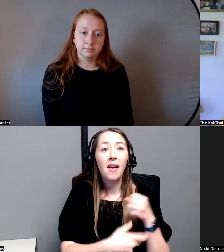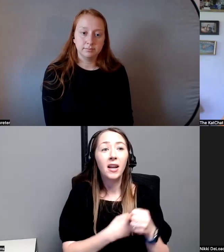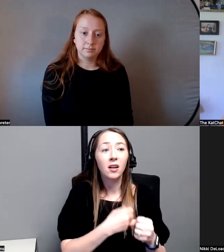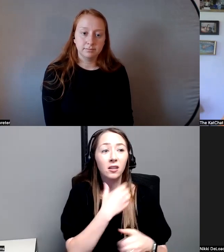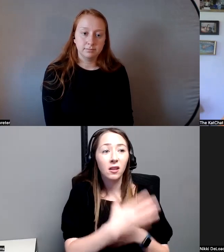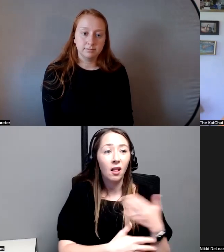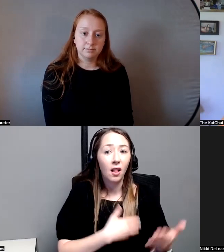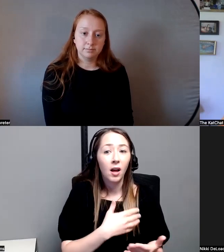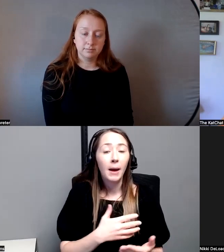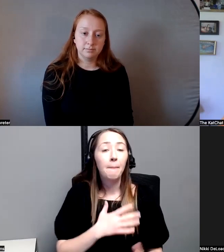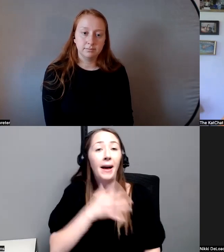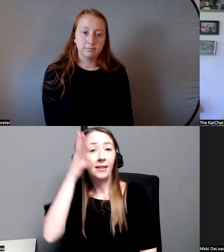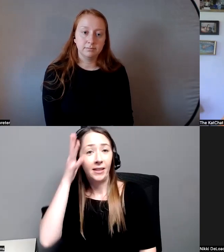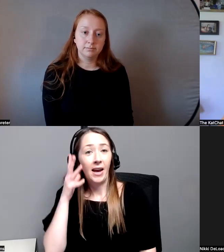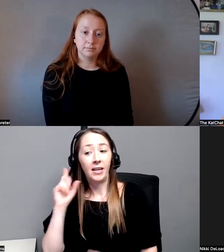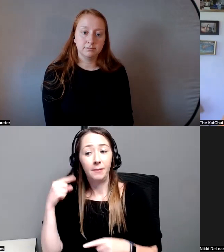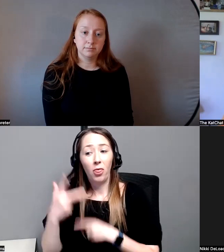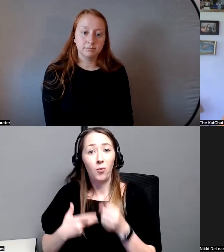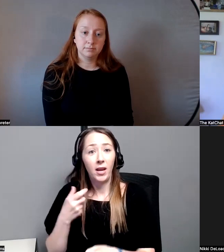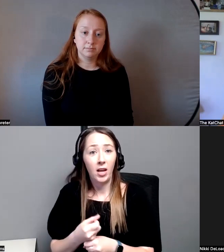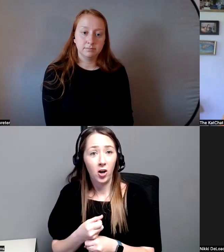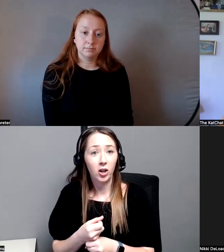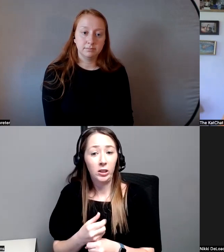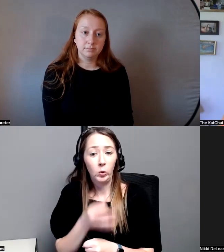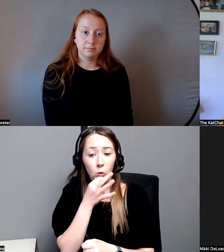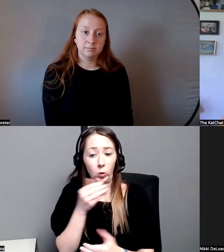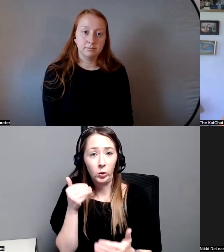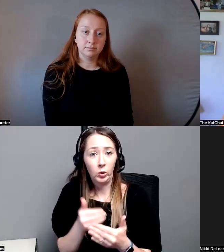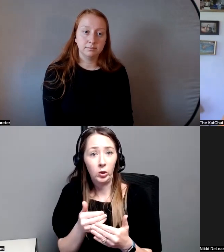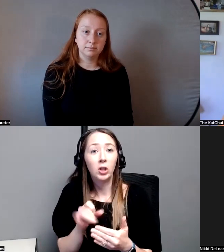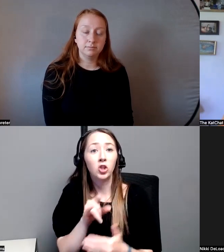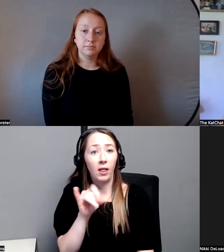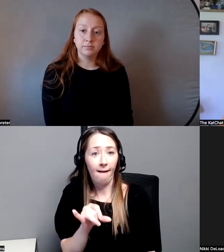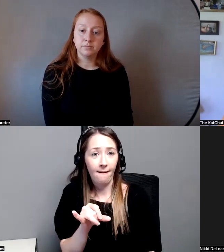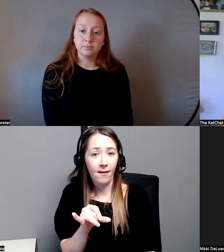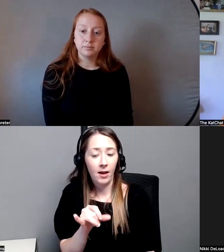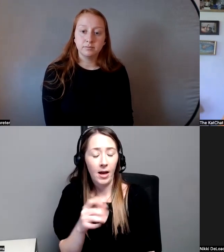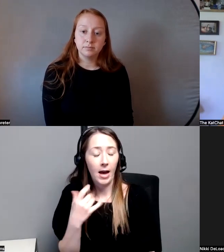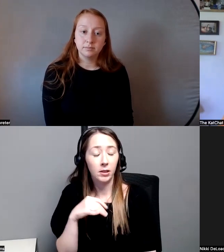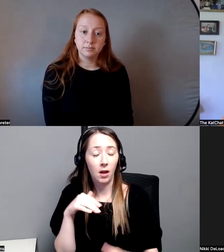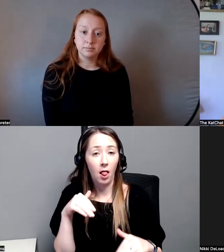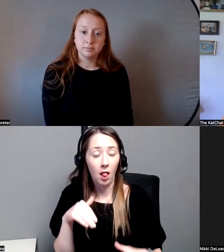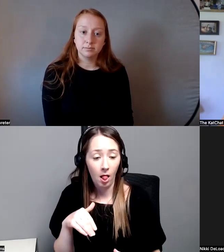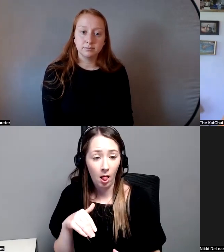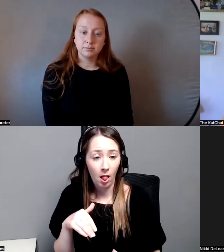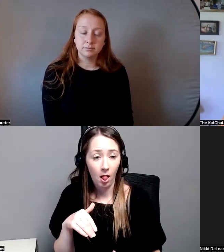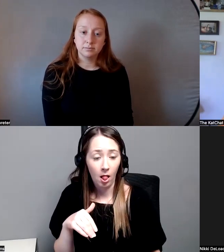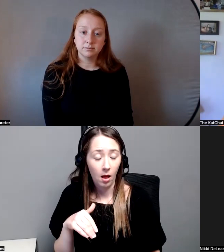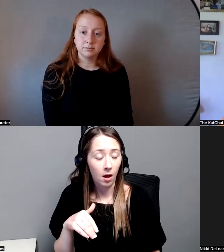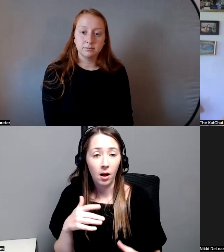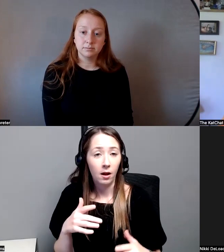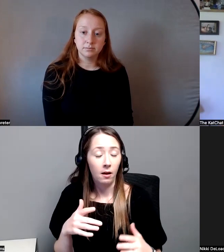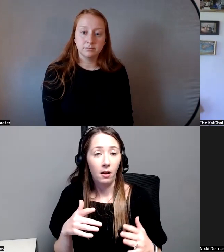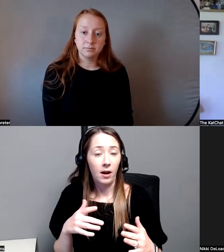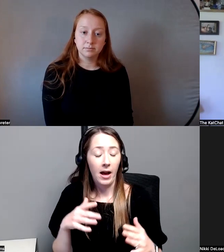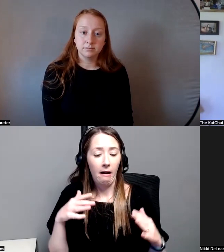3-year anniversary of my dad's passing this July, and I'm still in shock. I still have